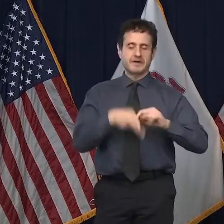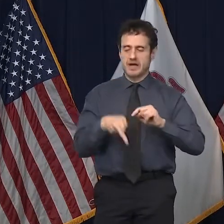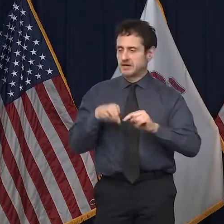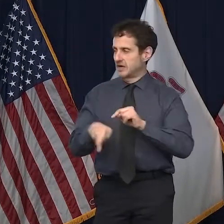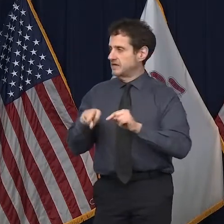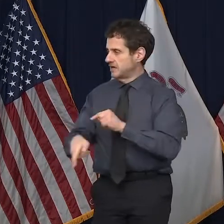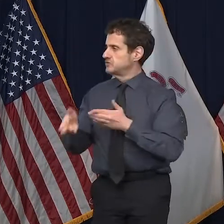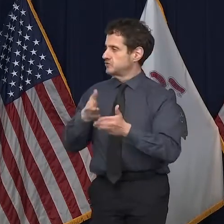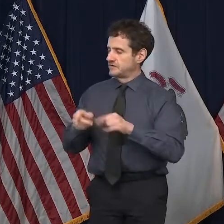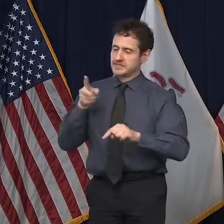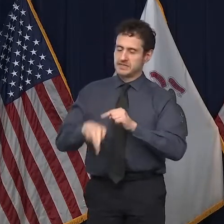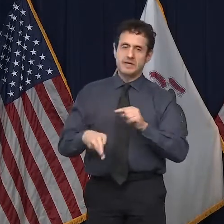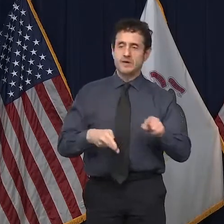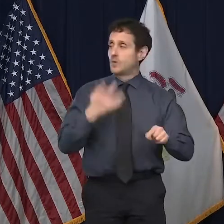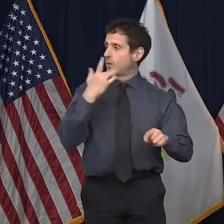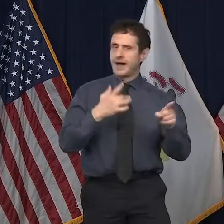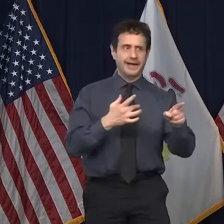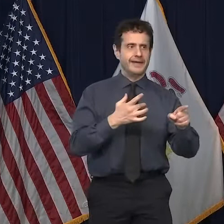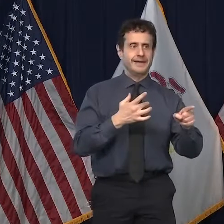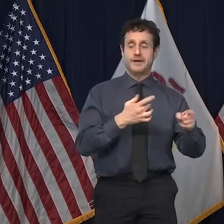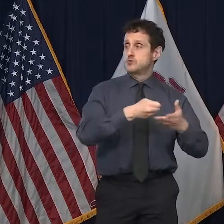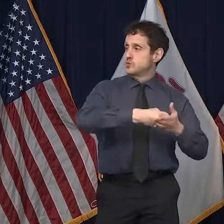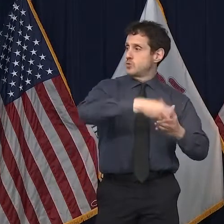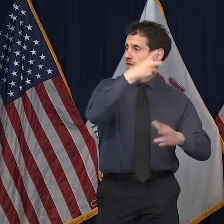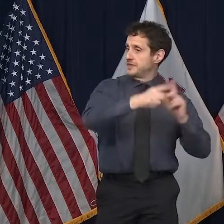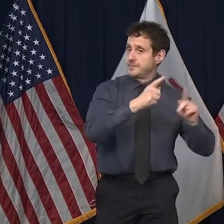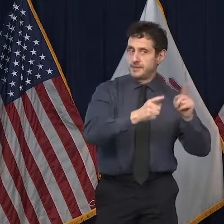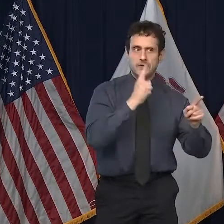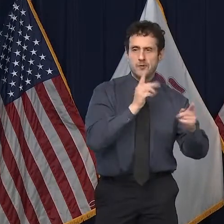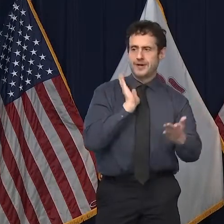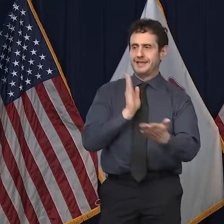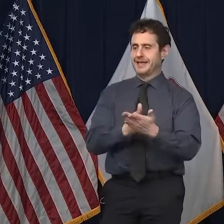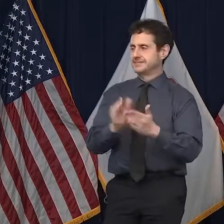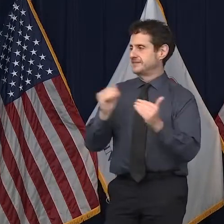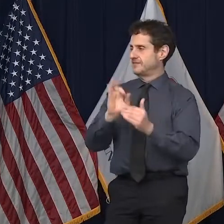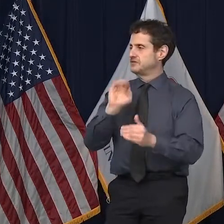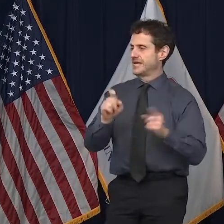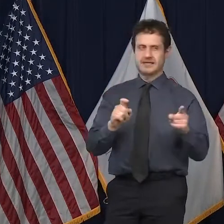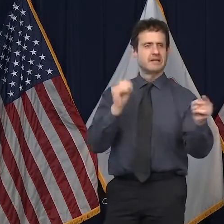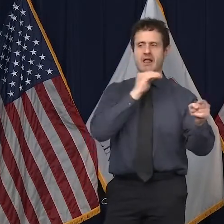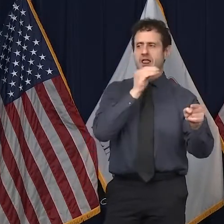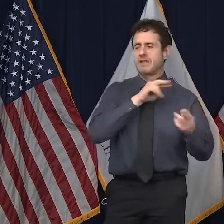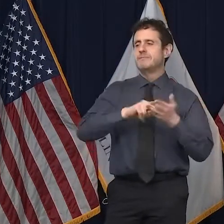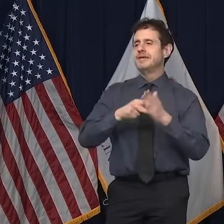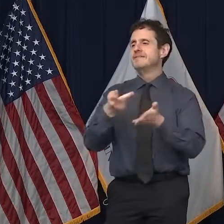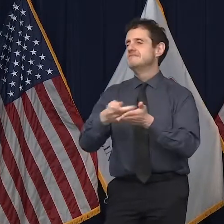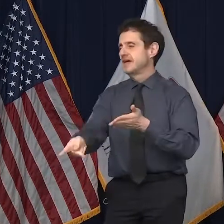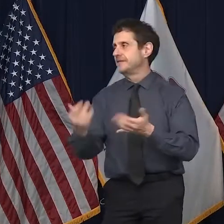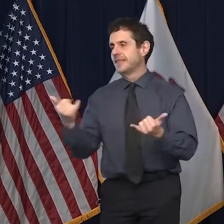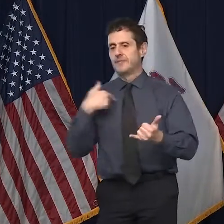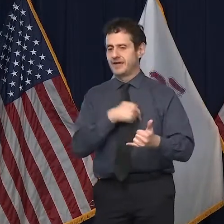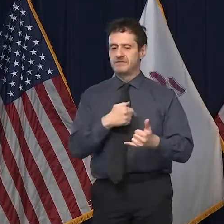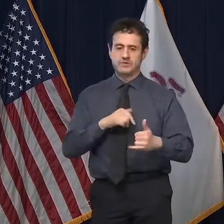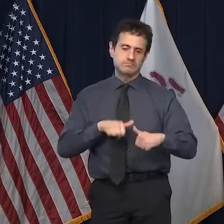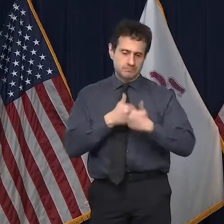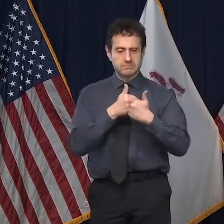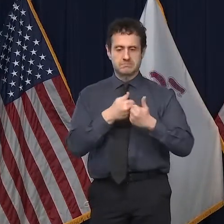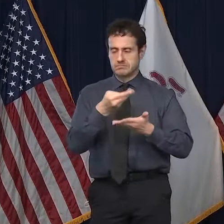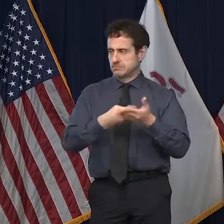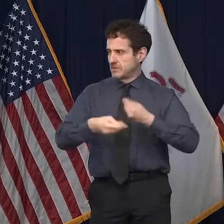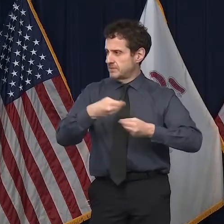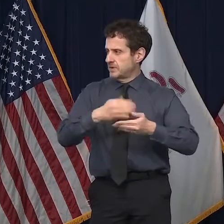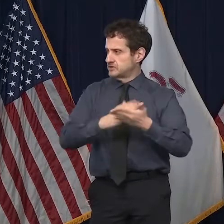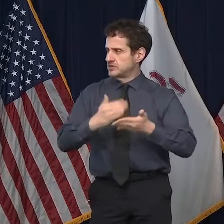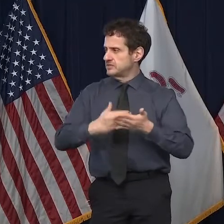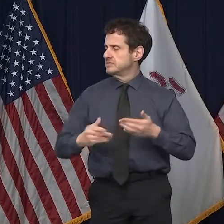the billionaires and the special interests who oppose the fair tax have done. Kelly at Block Club, with cases continuing to climb, what